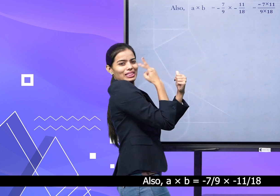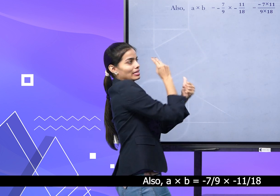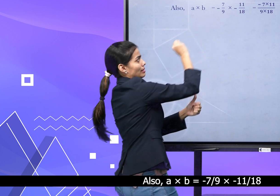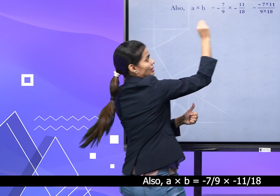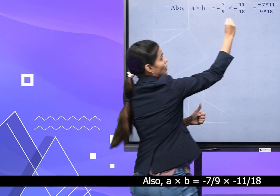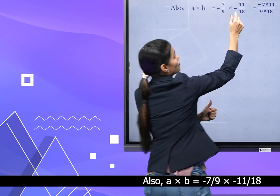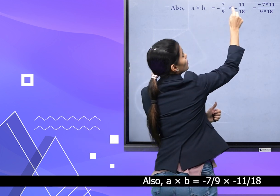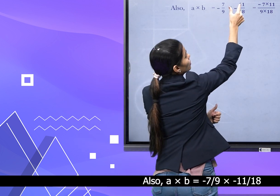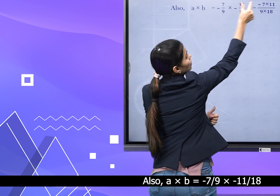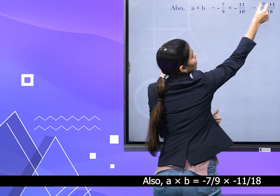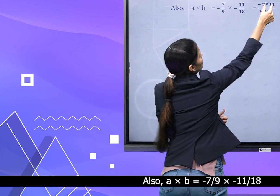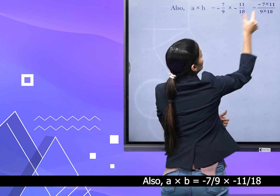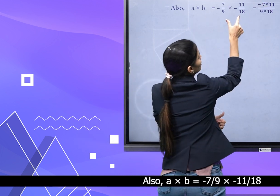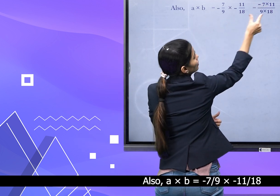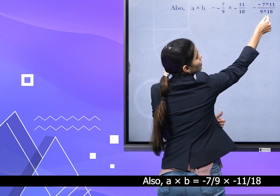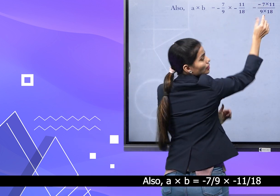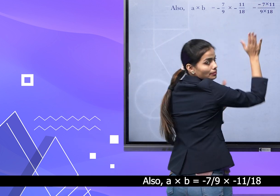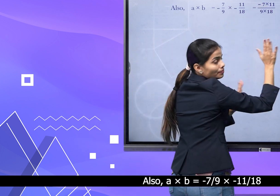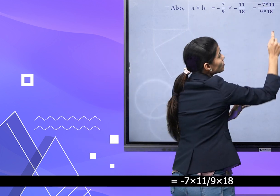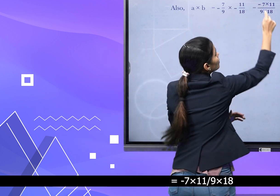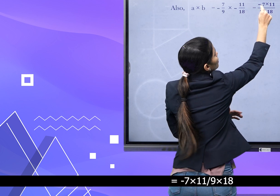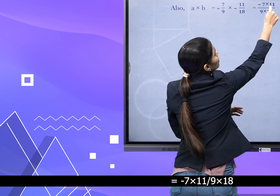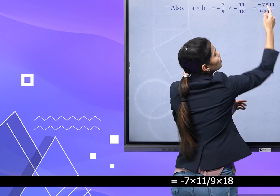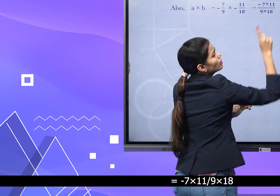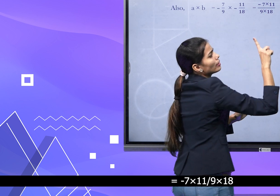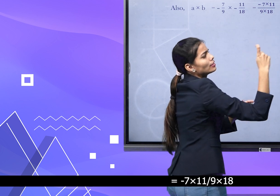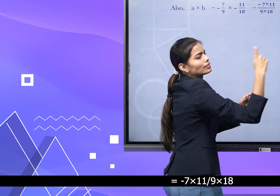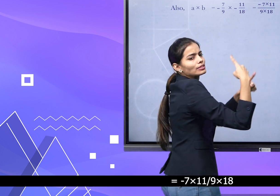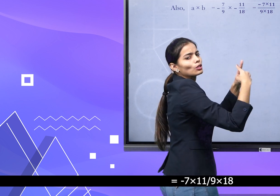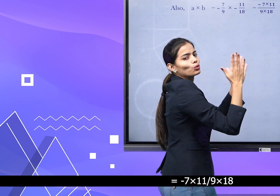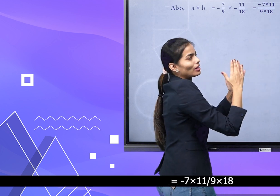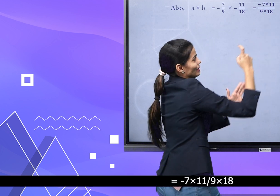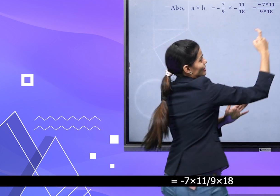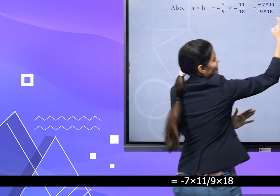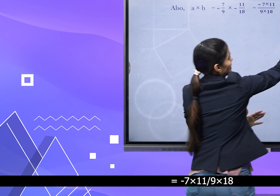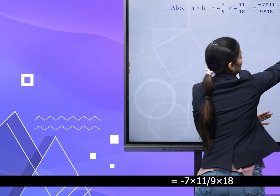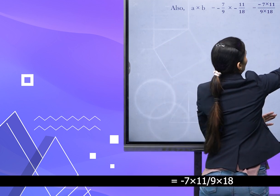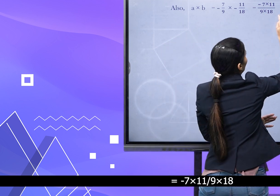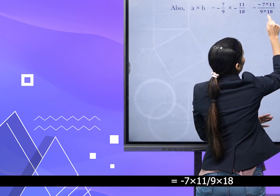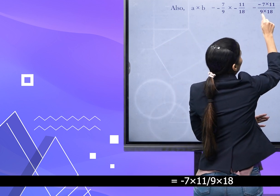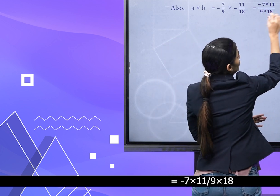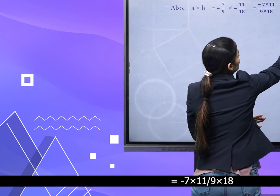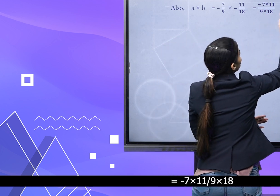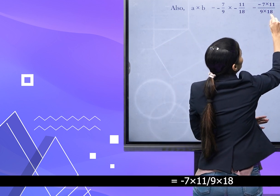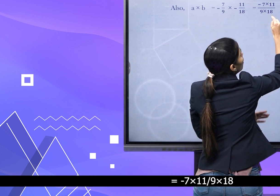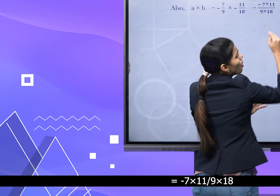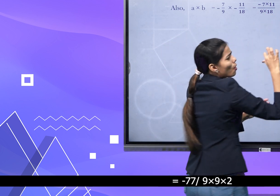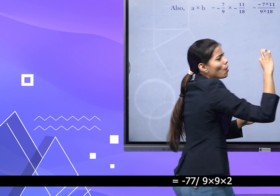9 into minus 11 by 18 is equal to minus 7 into 11 by 9 into 18 is equal